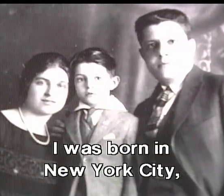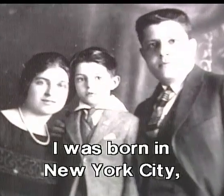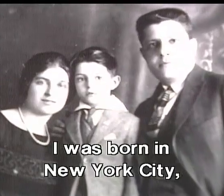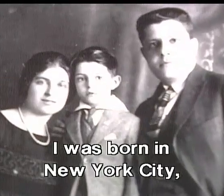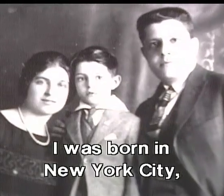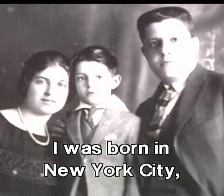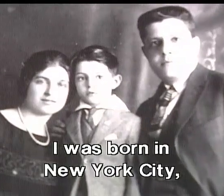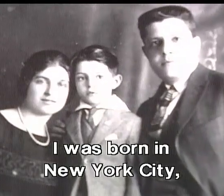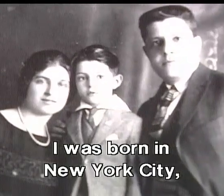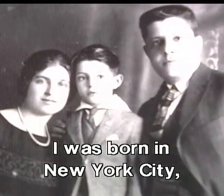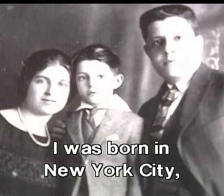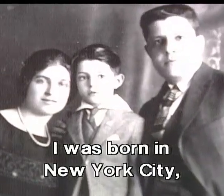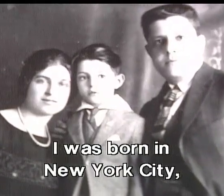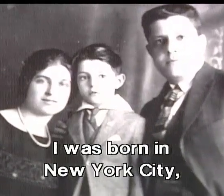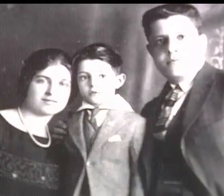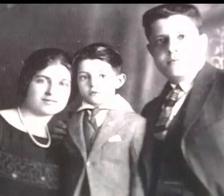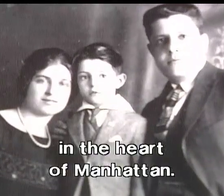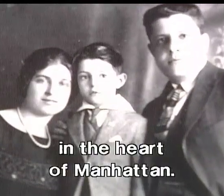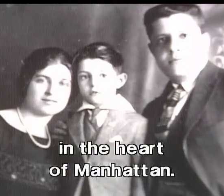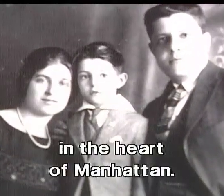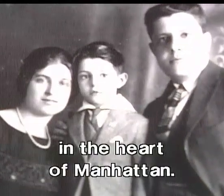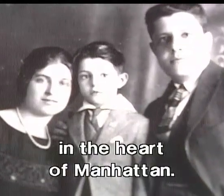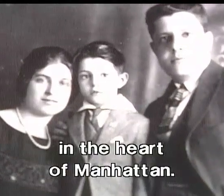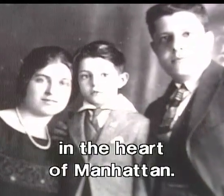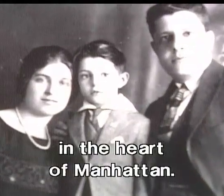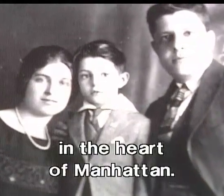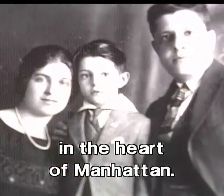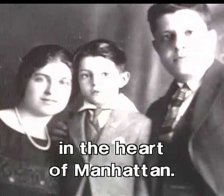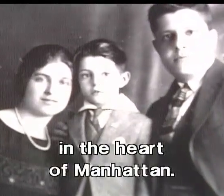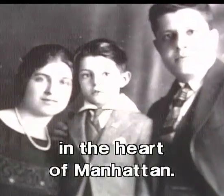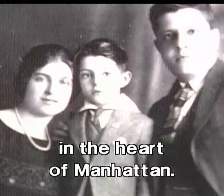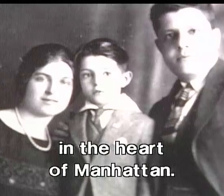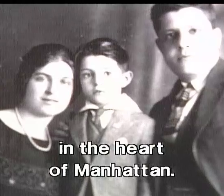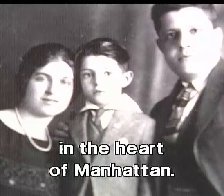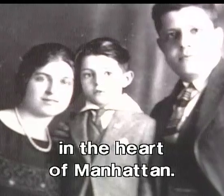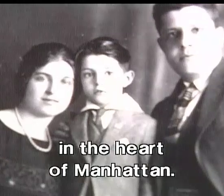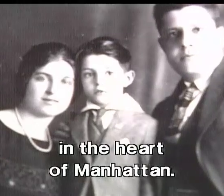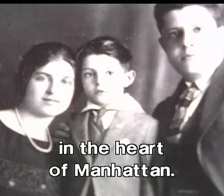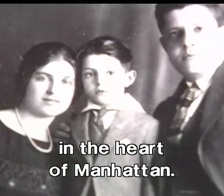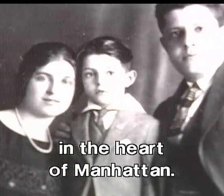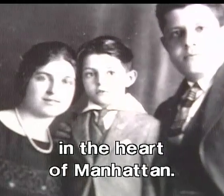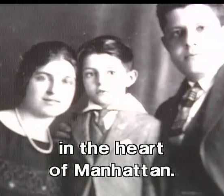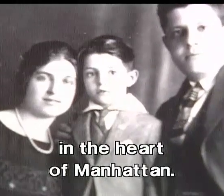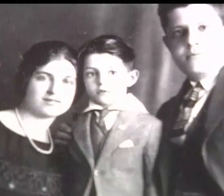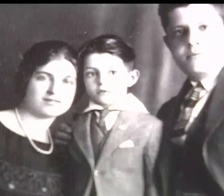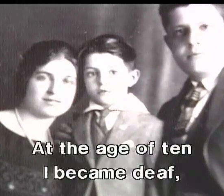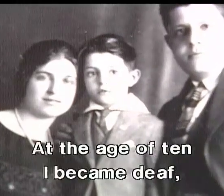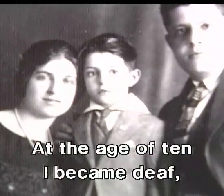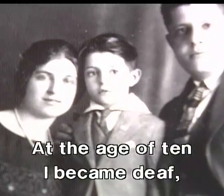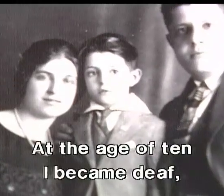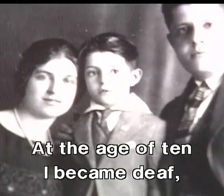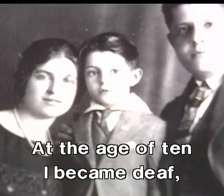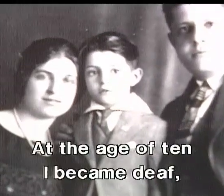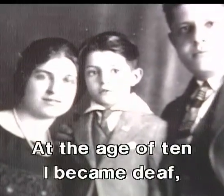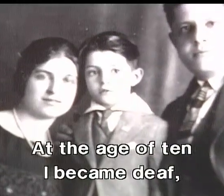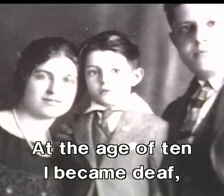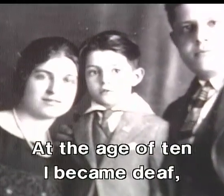City in the heart of Manhattan. At the age of 10, I became